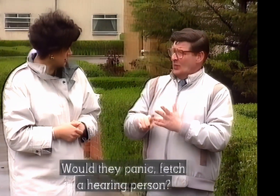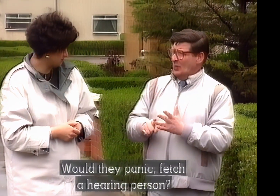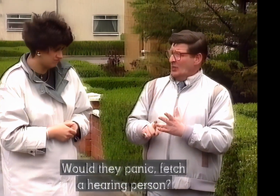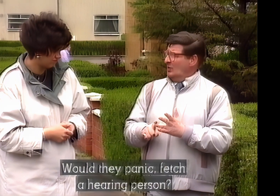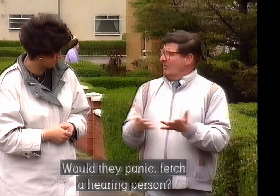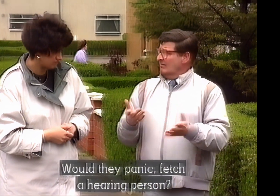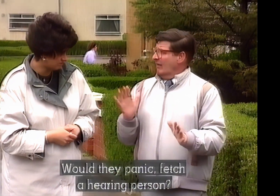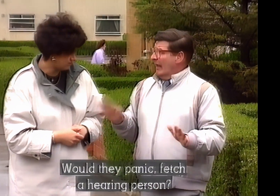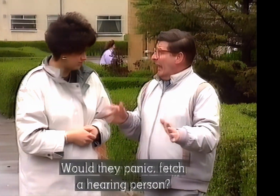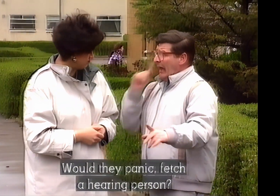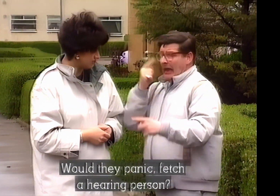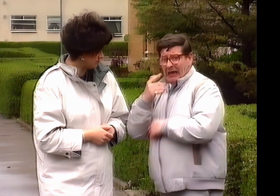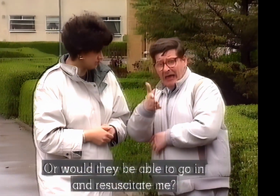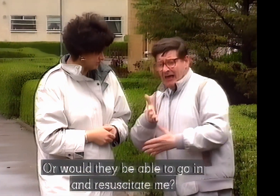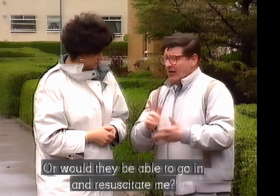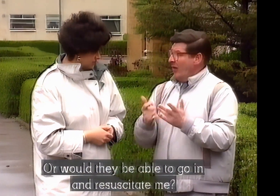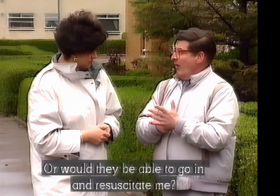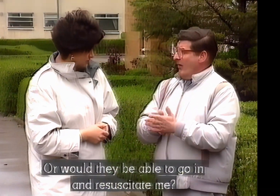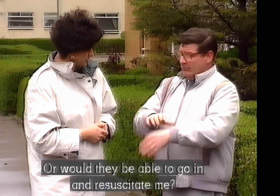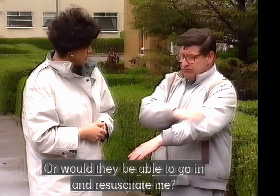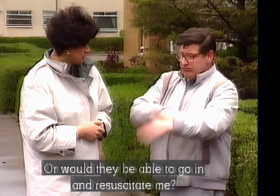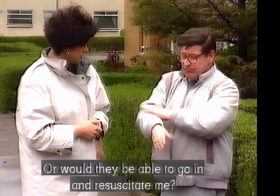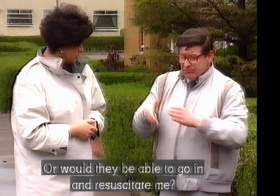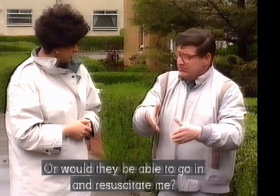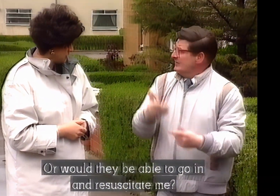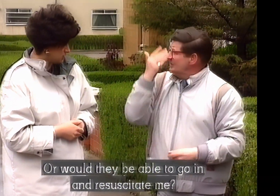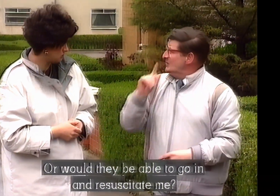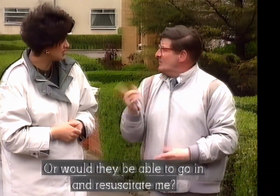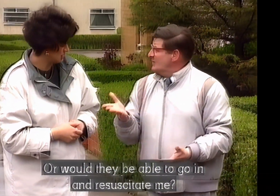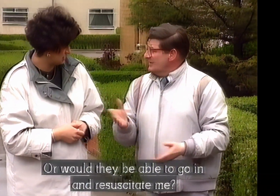fetch a hearing person? Or would they be able to go right in and resuscitate me?